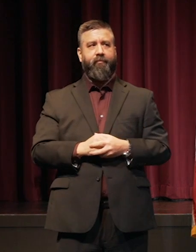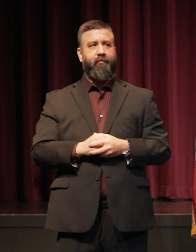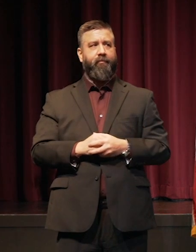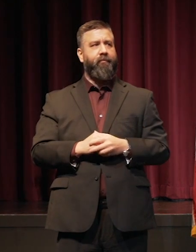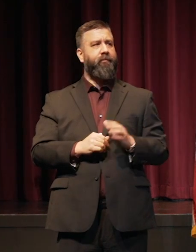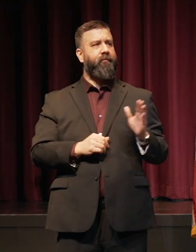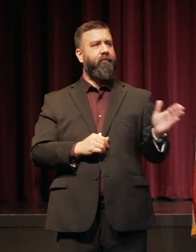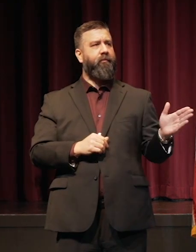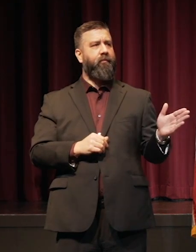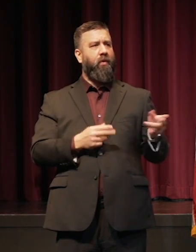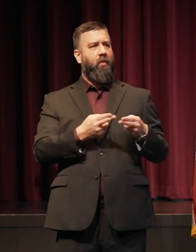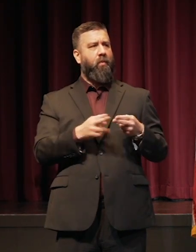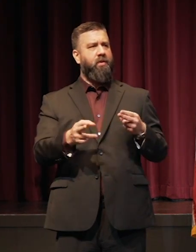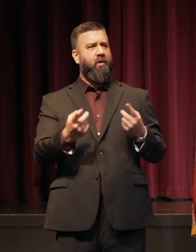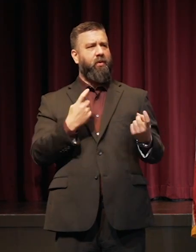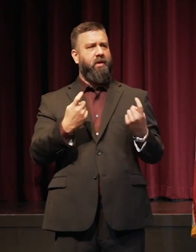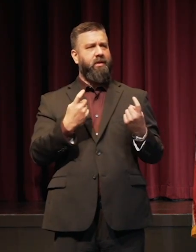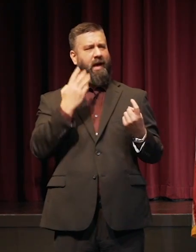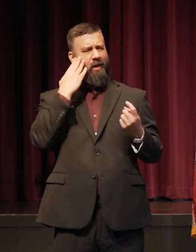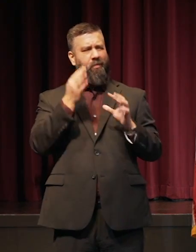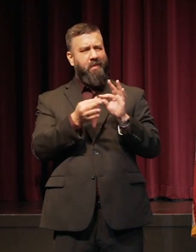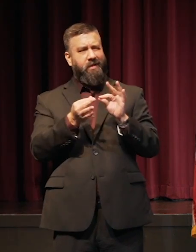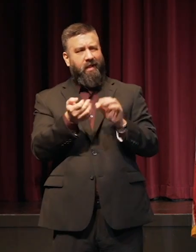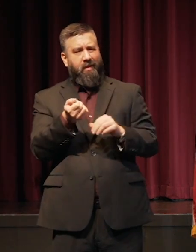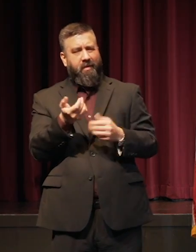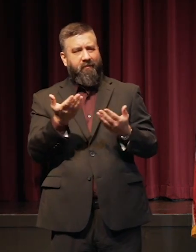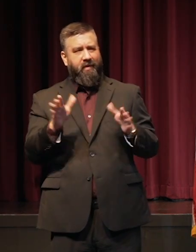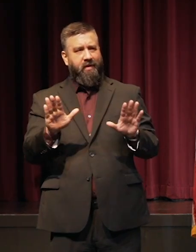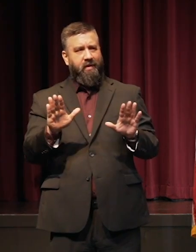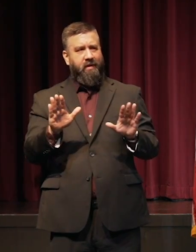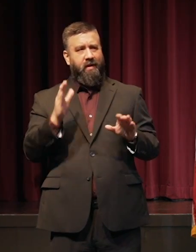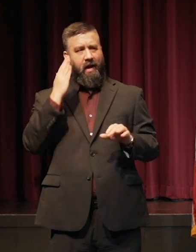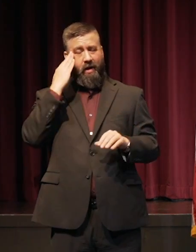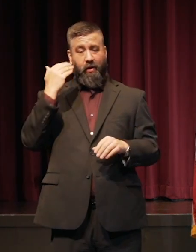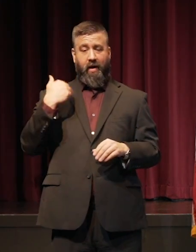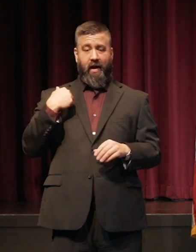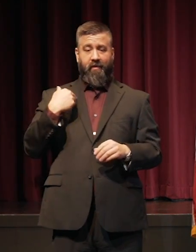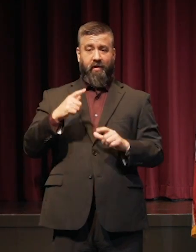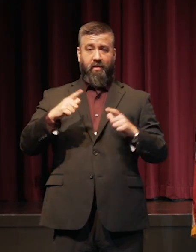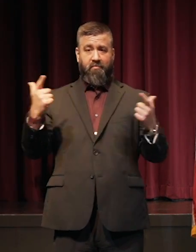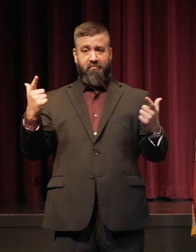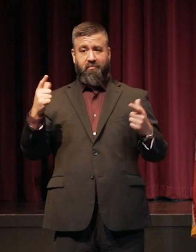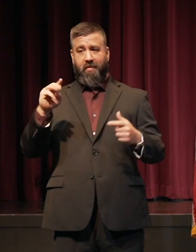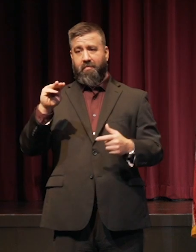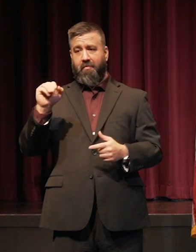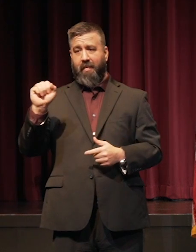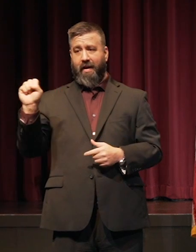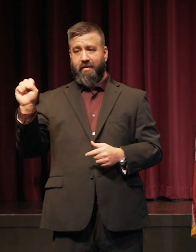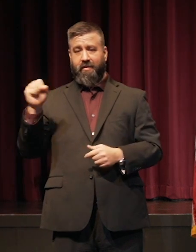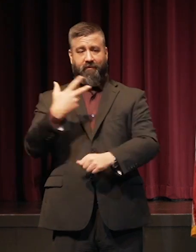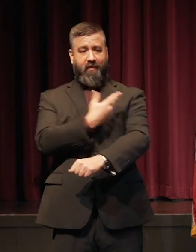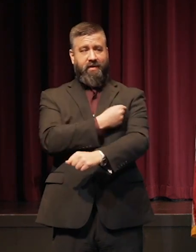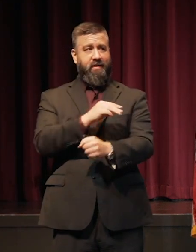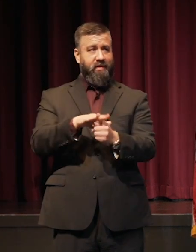One quick question. I know you addressed it a little bit, but I know having a mass vaccination site here in one of the hardest